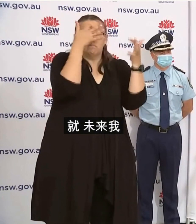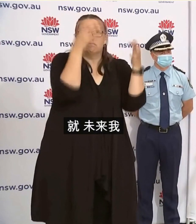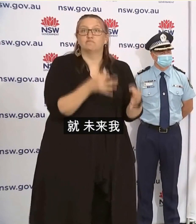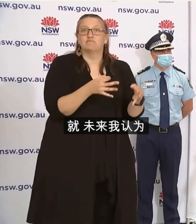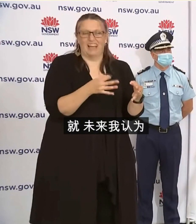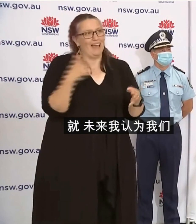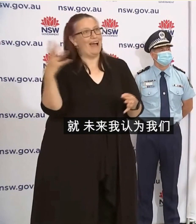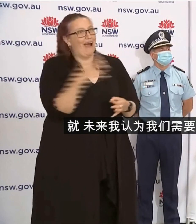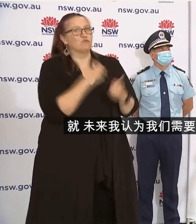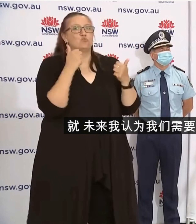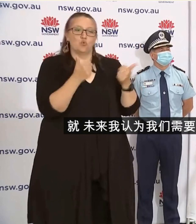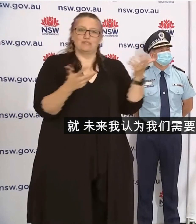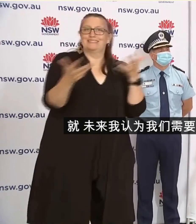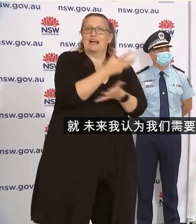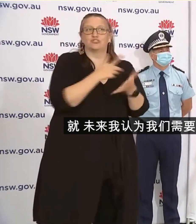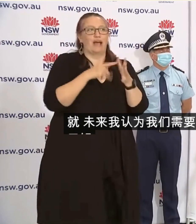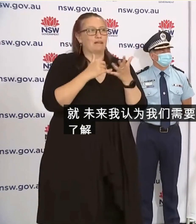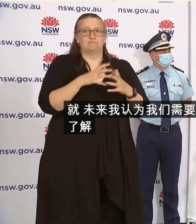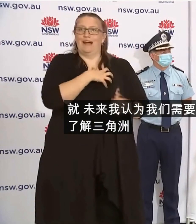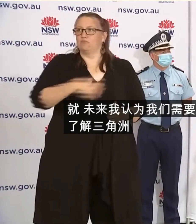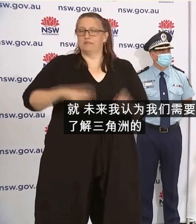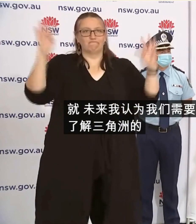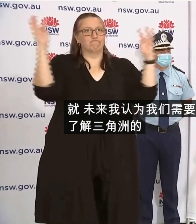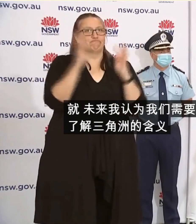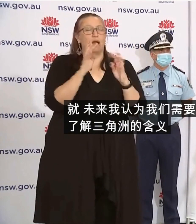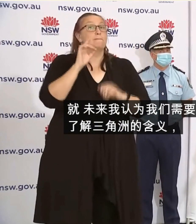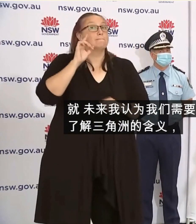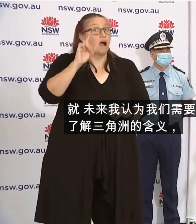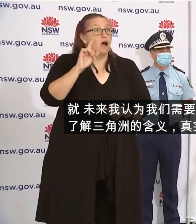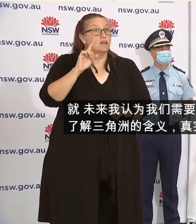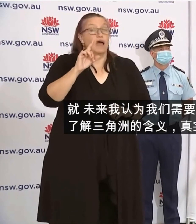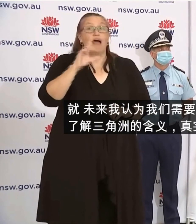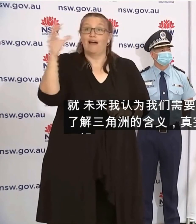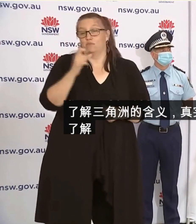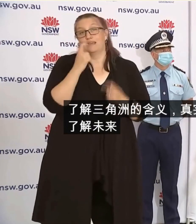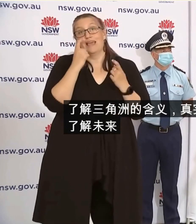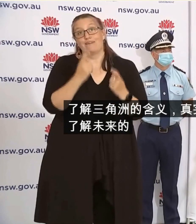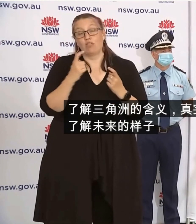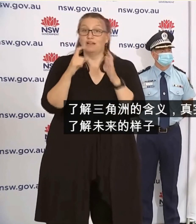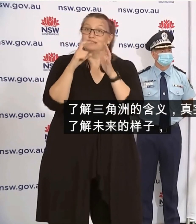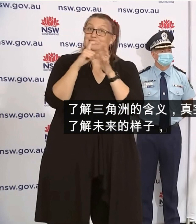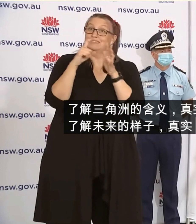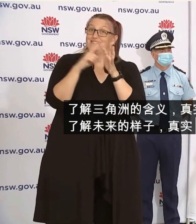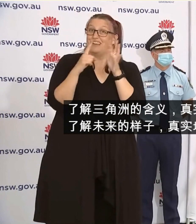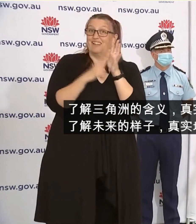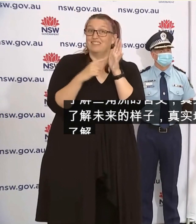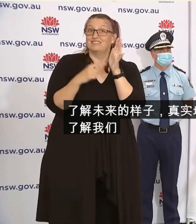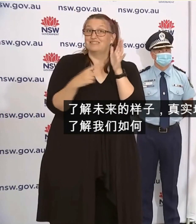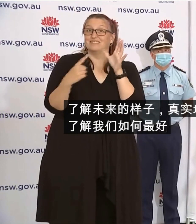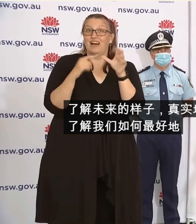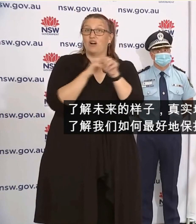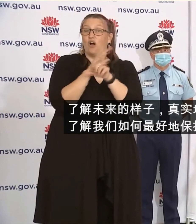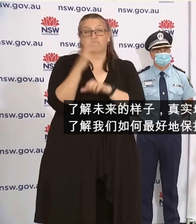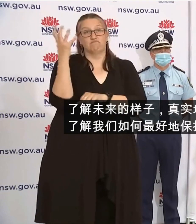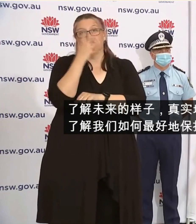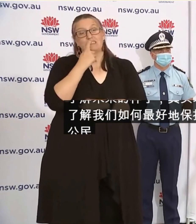the future. I think we need to be real about what Delta means, and be real about what the future looks like, and be real about